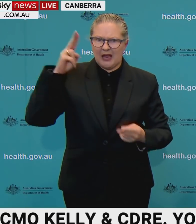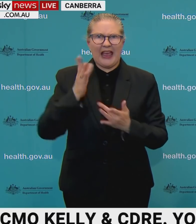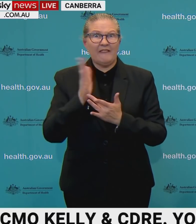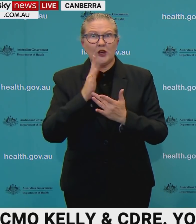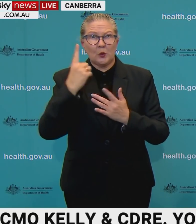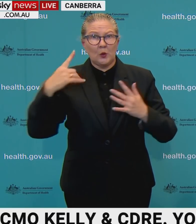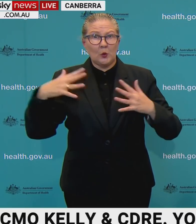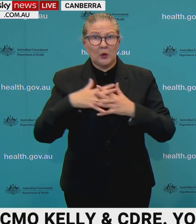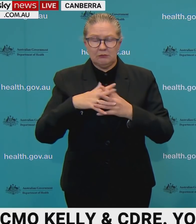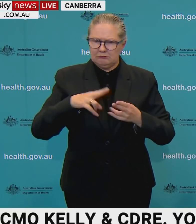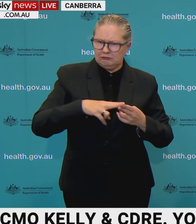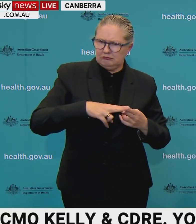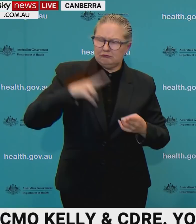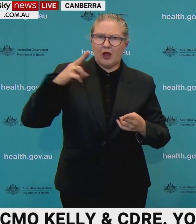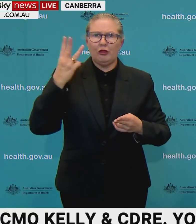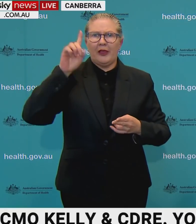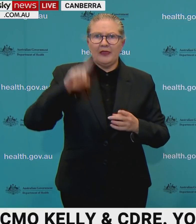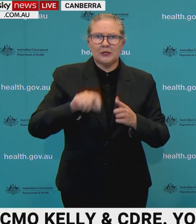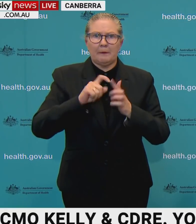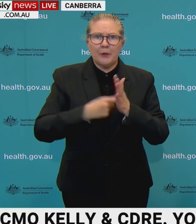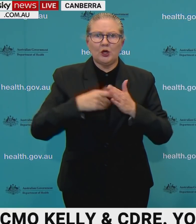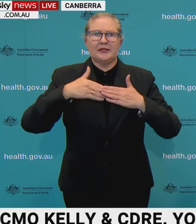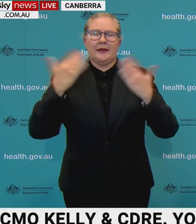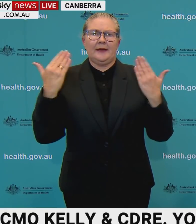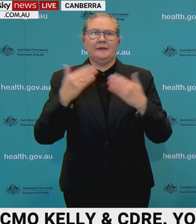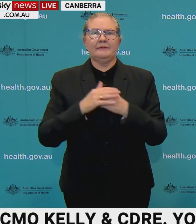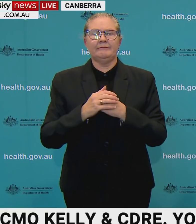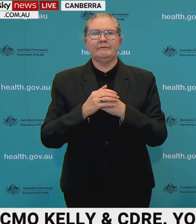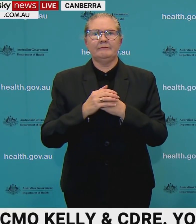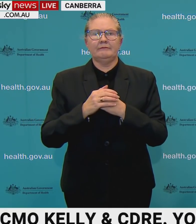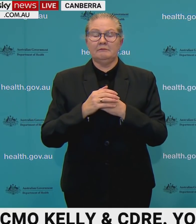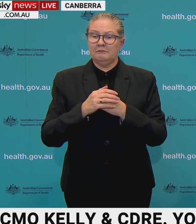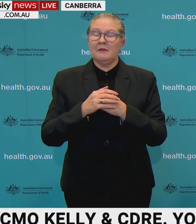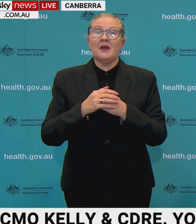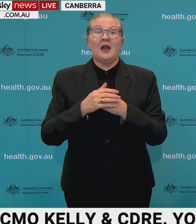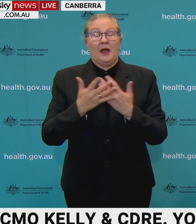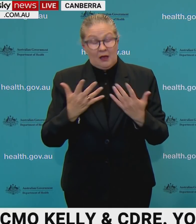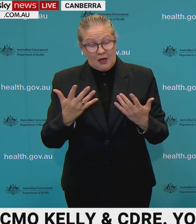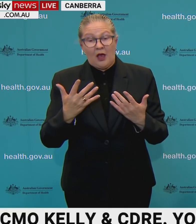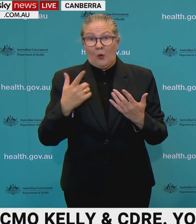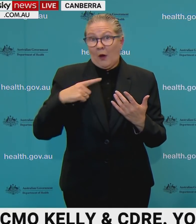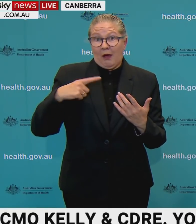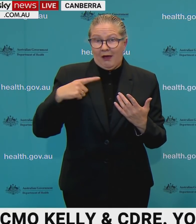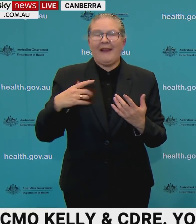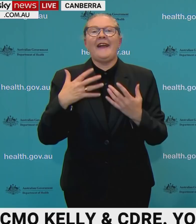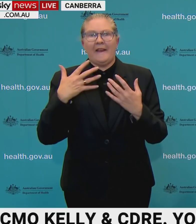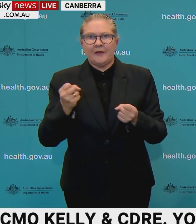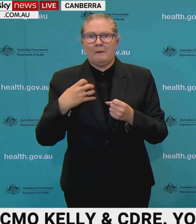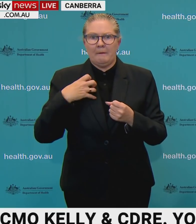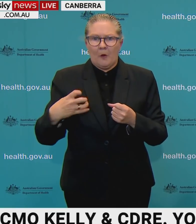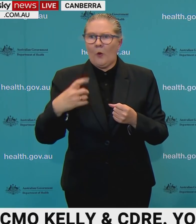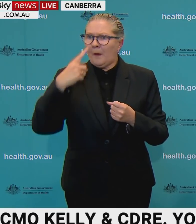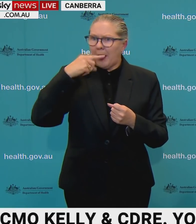by approximately 13,000 per day. Again, this is predominantly on the back of ongoing uptake in the